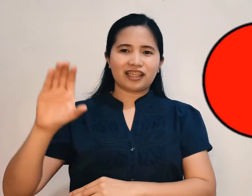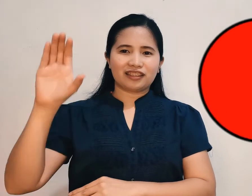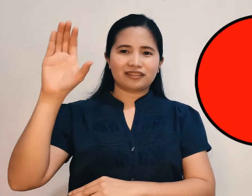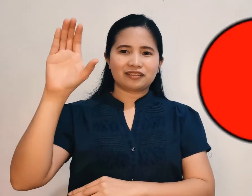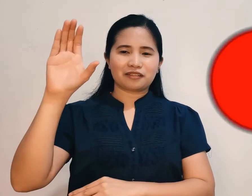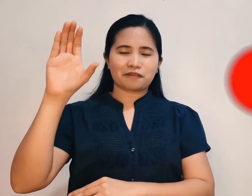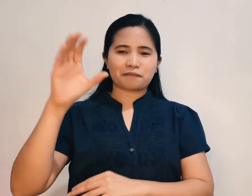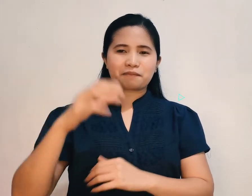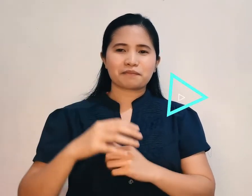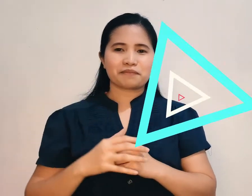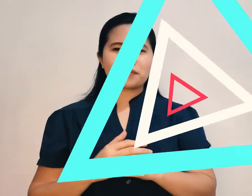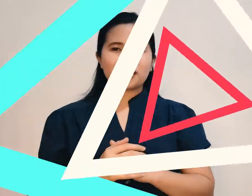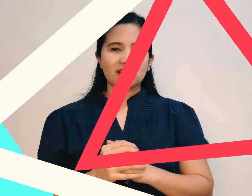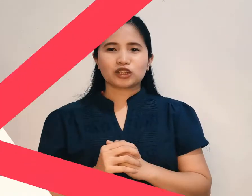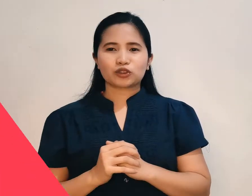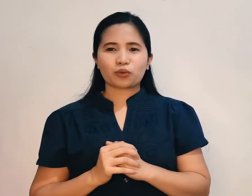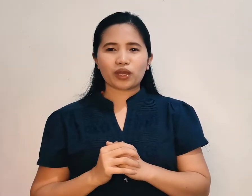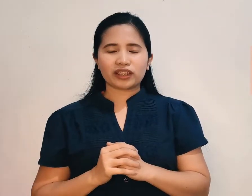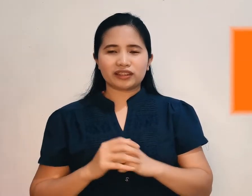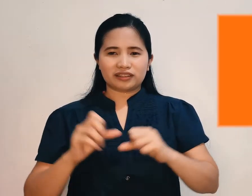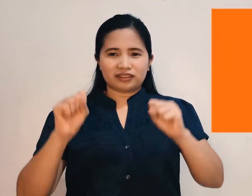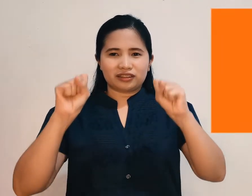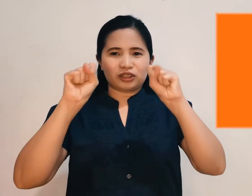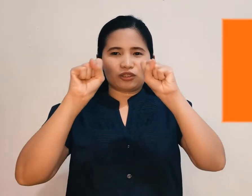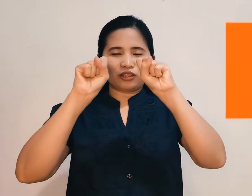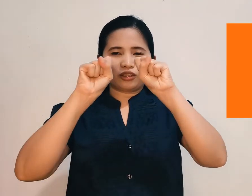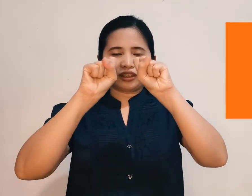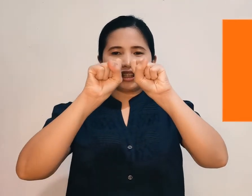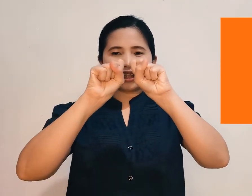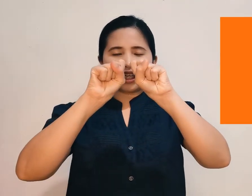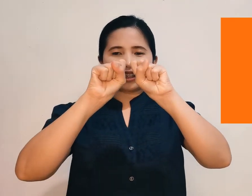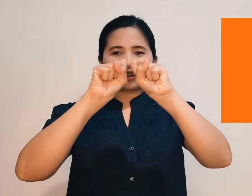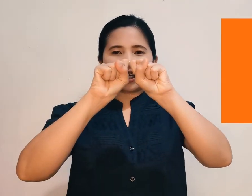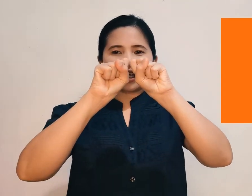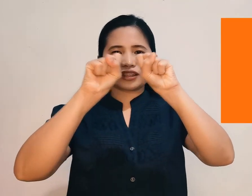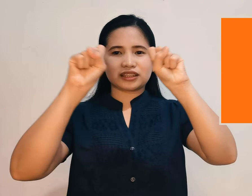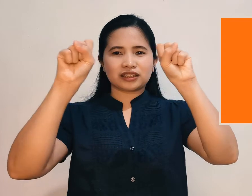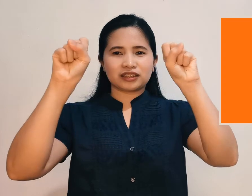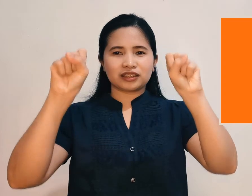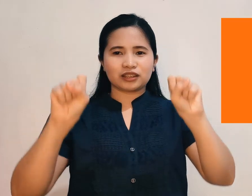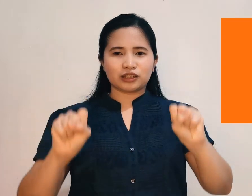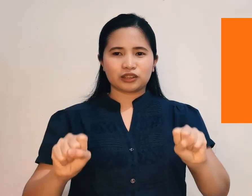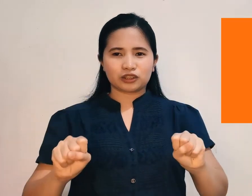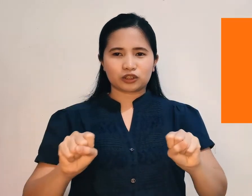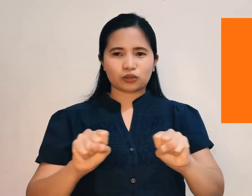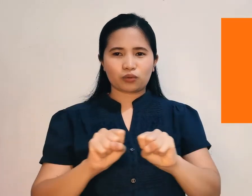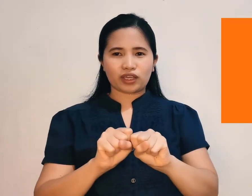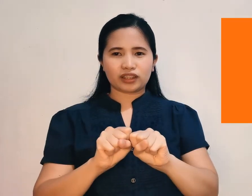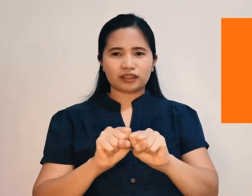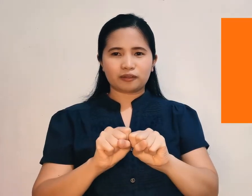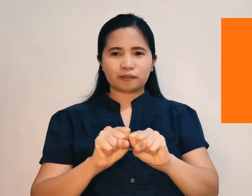Circle. Next. Square. So initial letter S. Square.